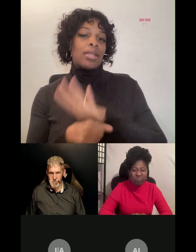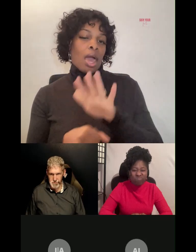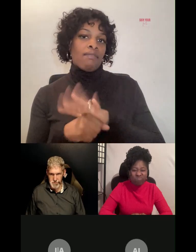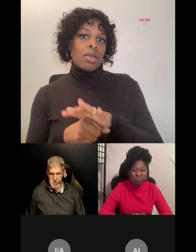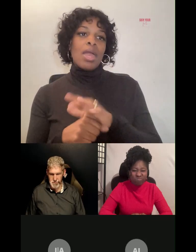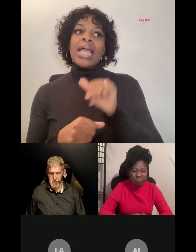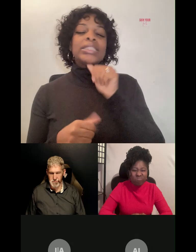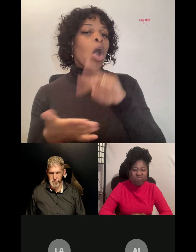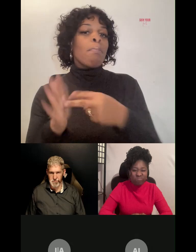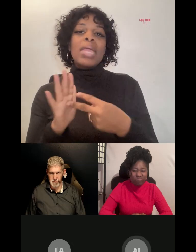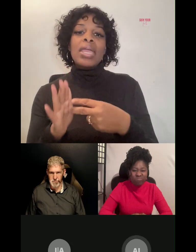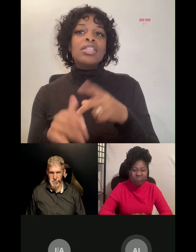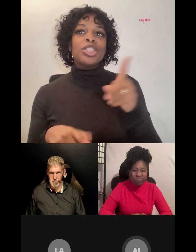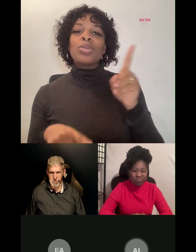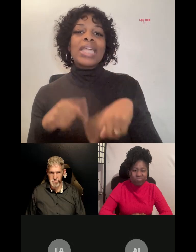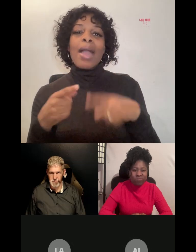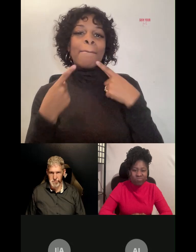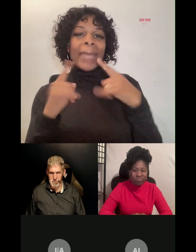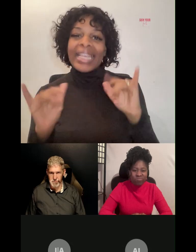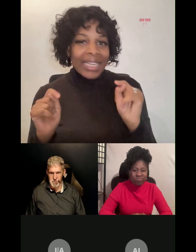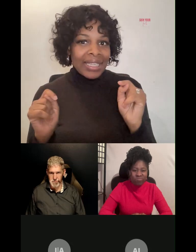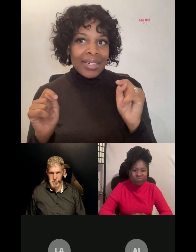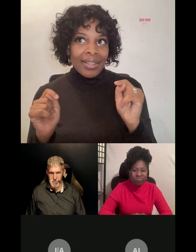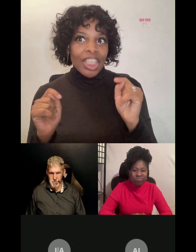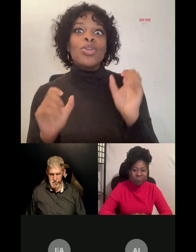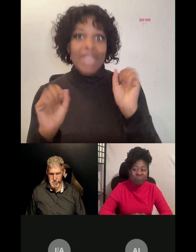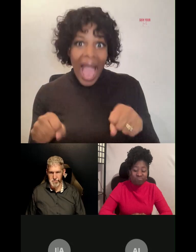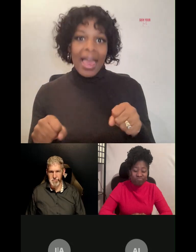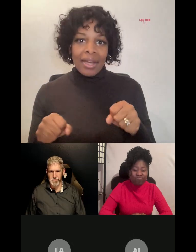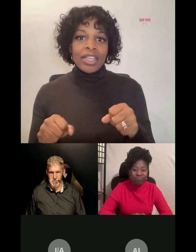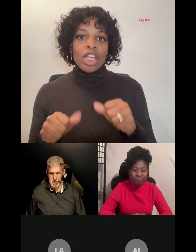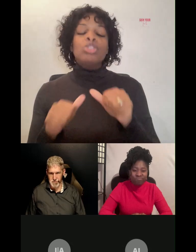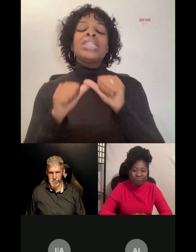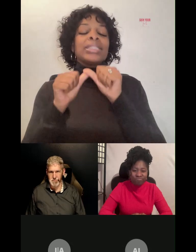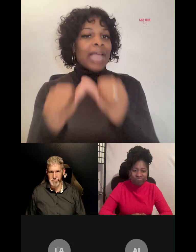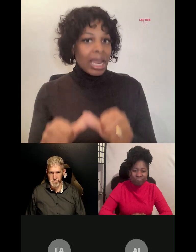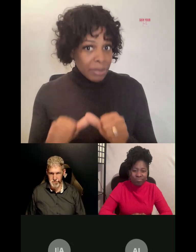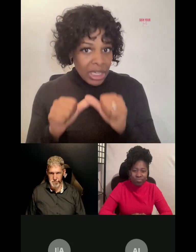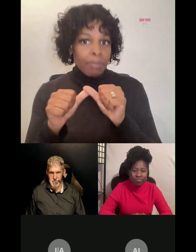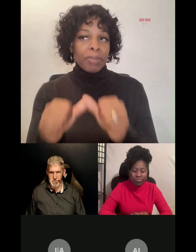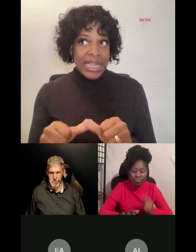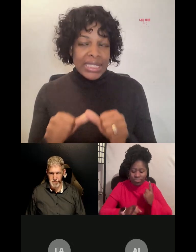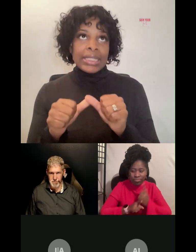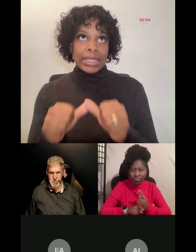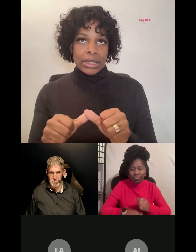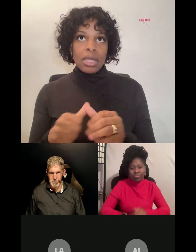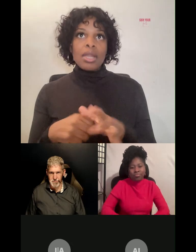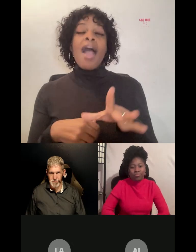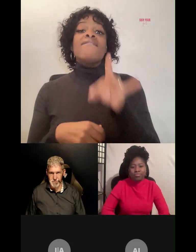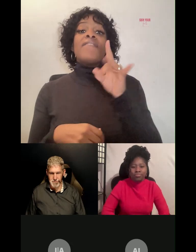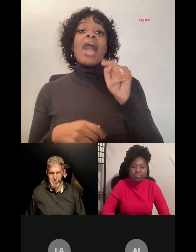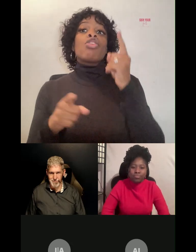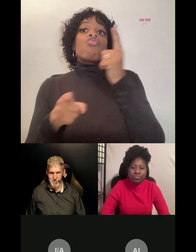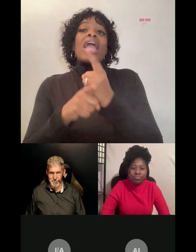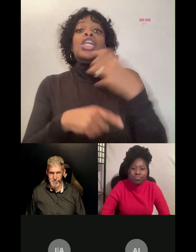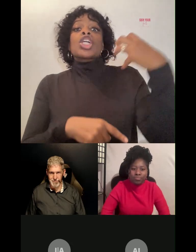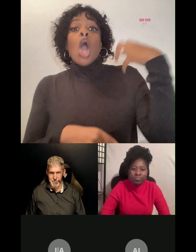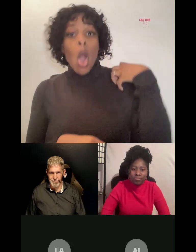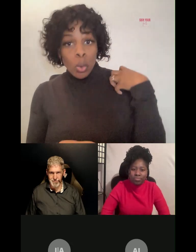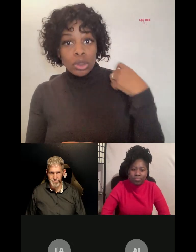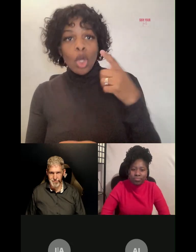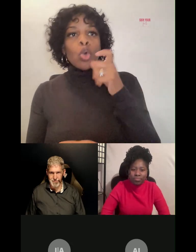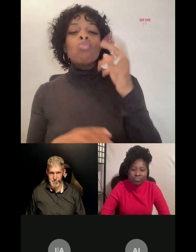not good enough. It don't mean Hmm. you can make it. You can. You just gotta be consistent, find the